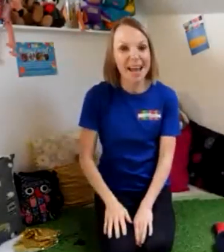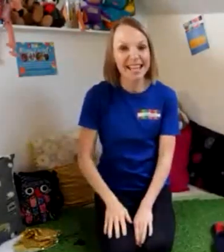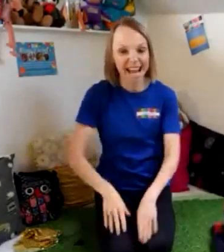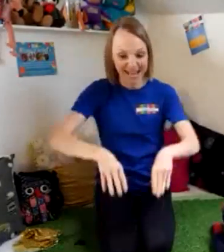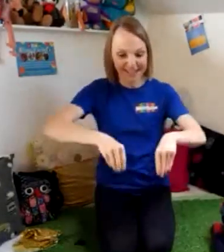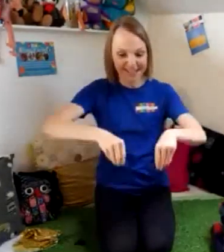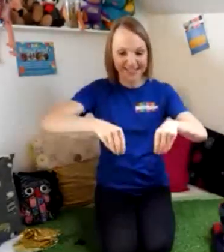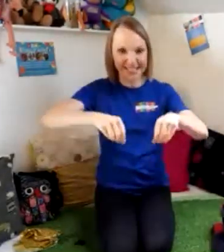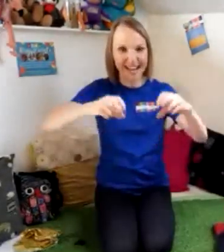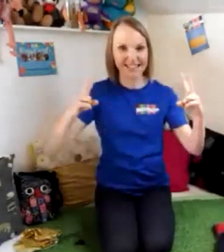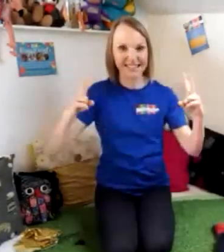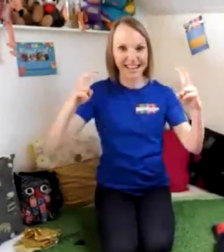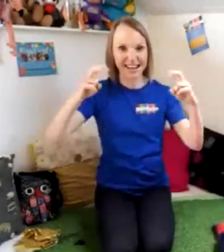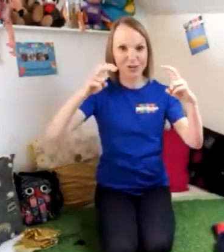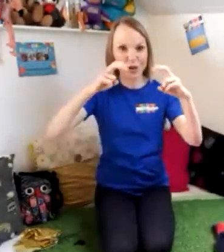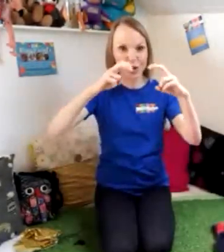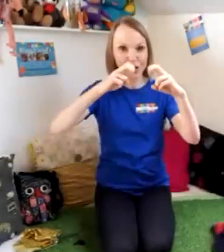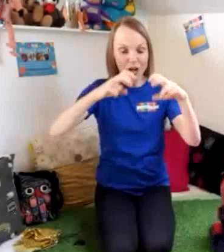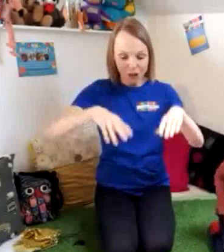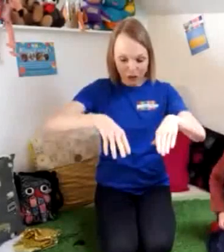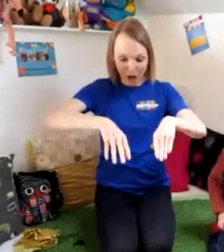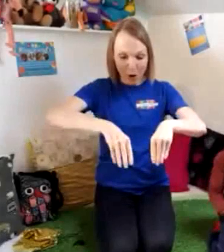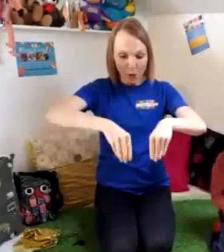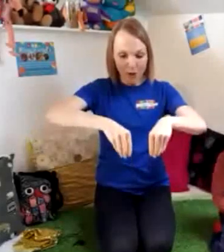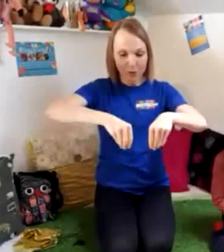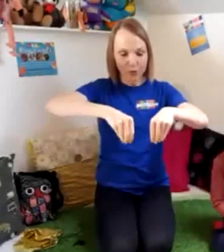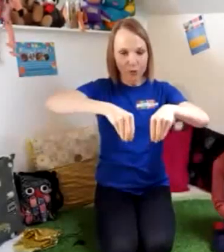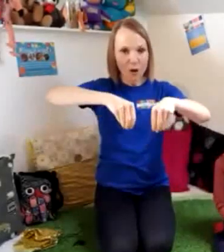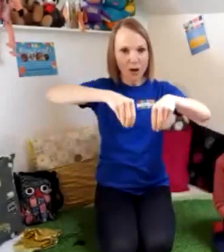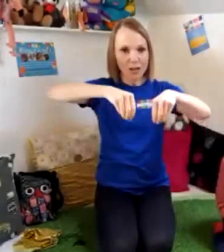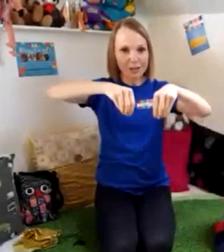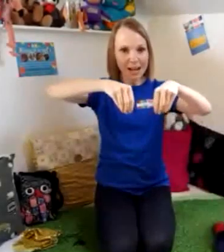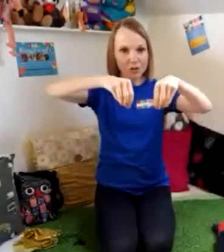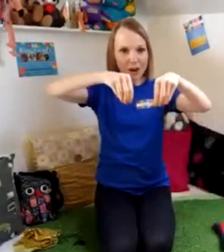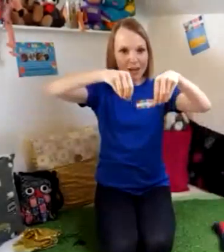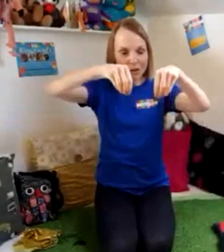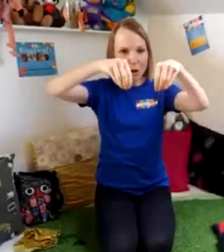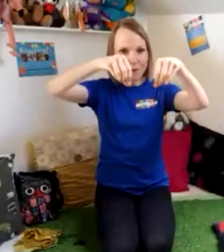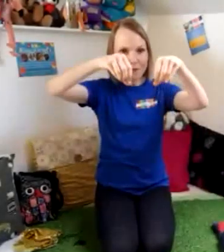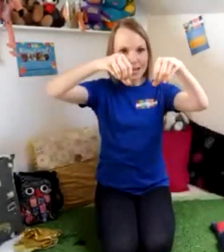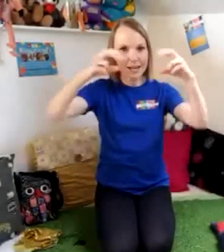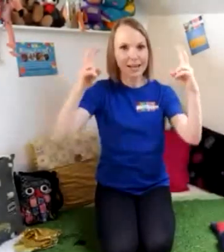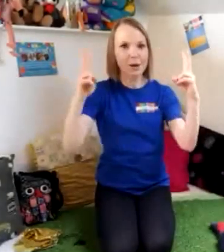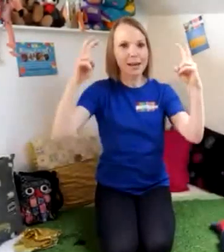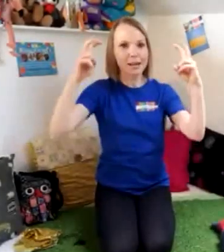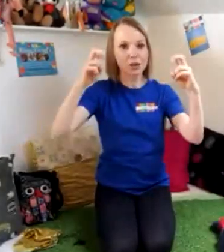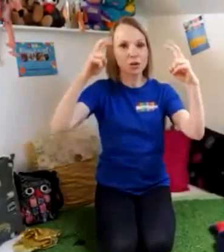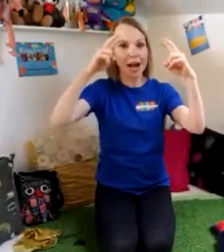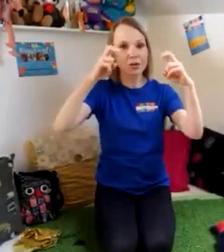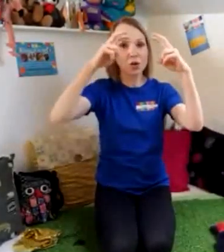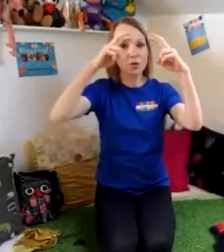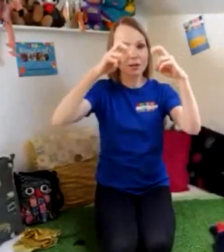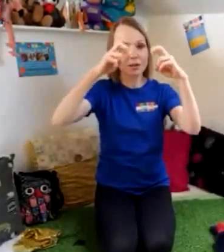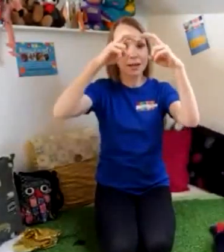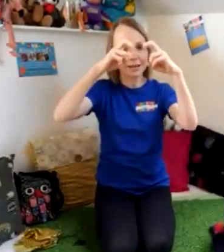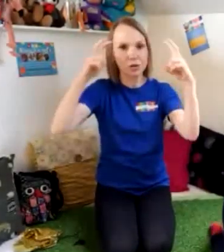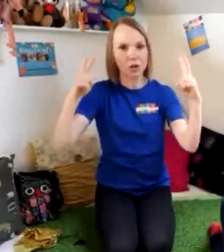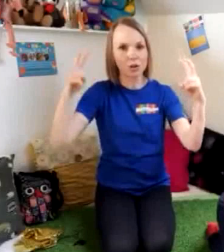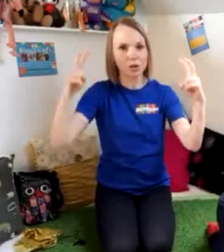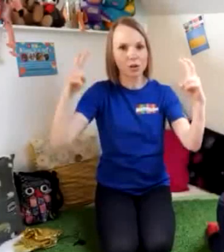a sand castle? So we rub our little sand grains through our fingers and we make the nice turrets of a castle at the top.